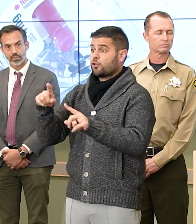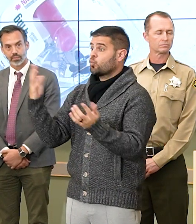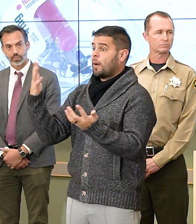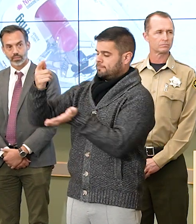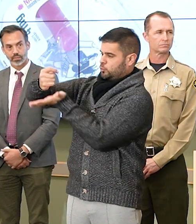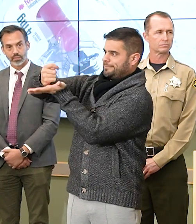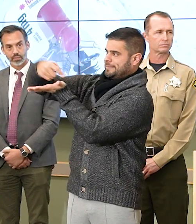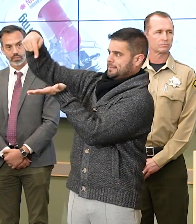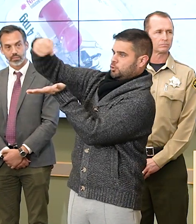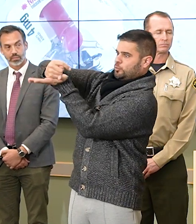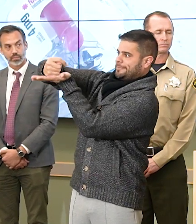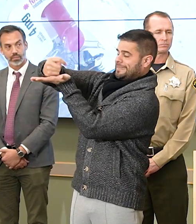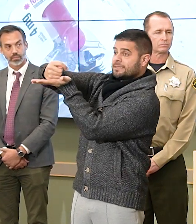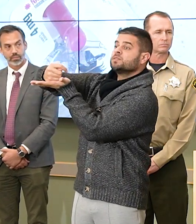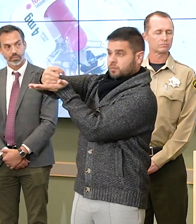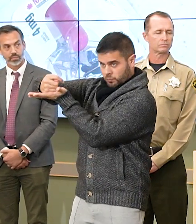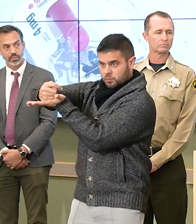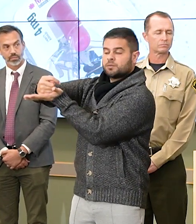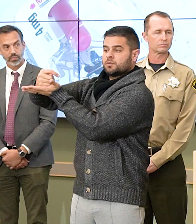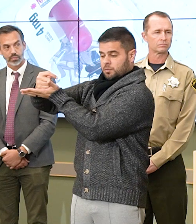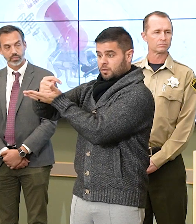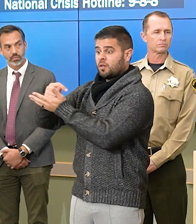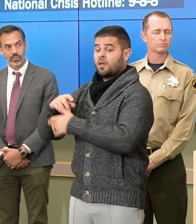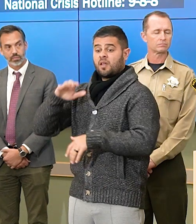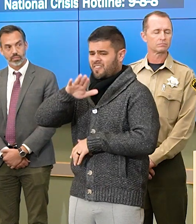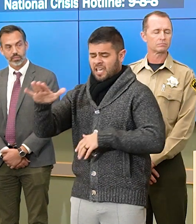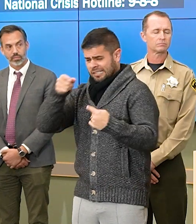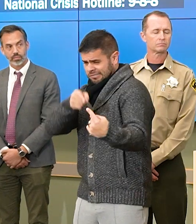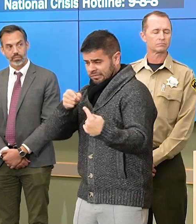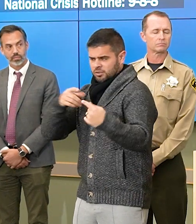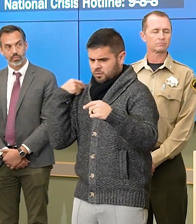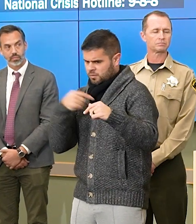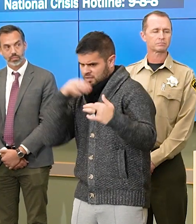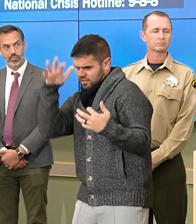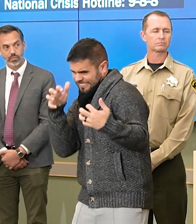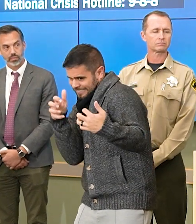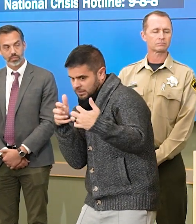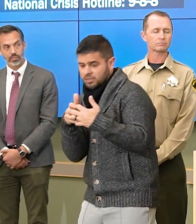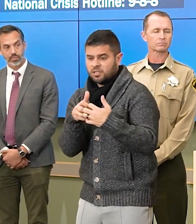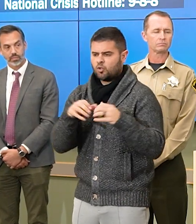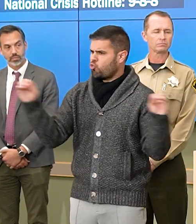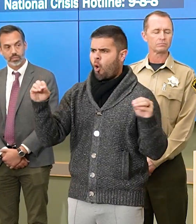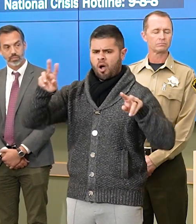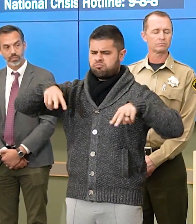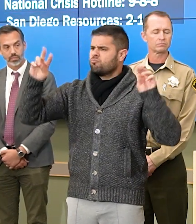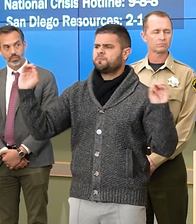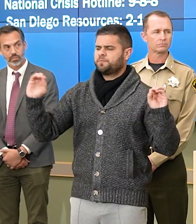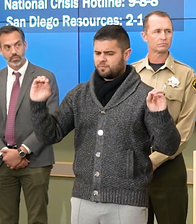treatment. The answer is meeting them where they are, engaging them in a non-judgmental way, and offering them